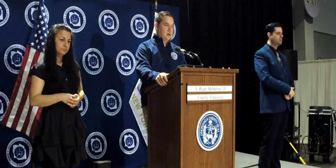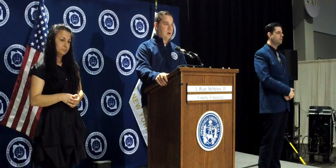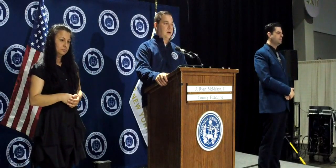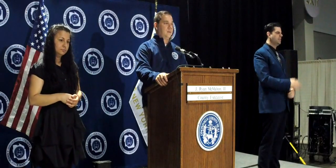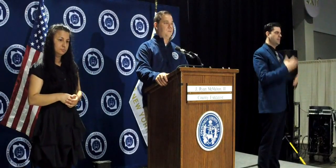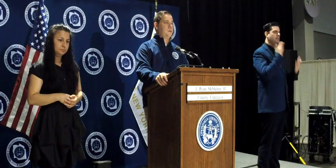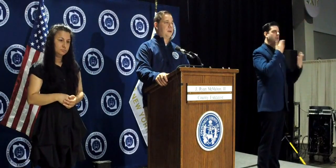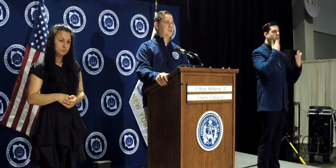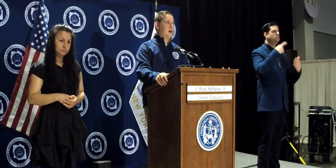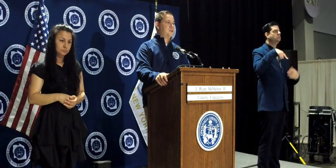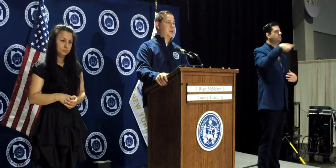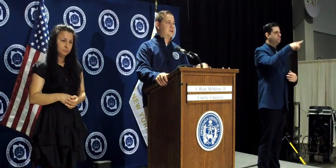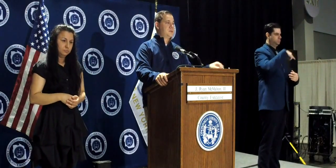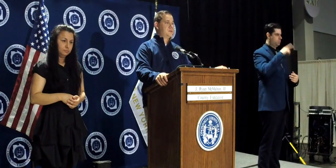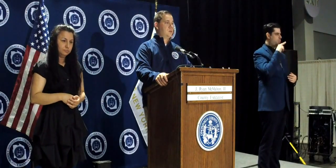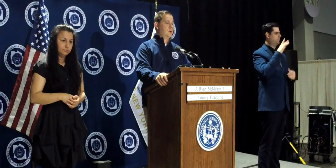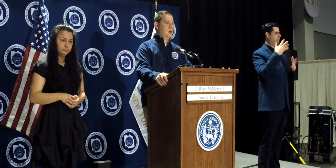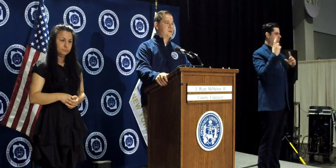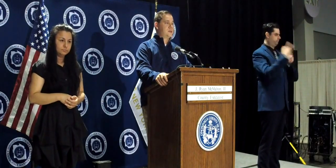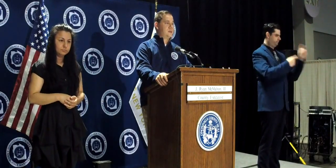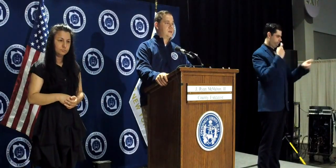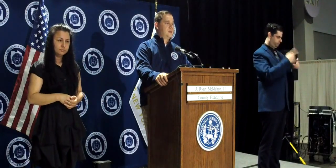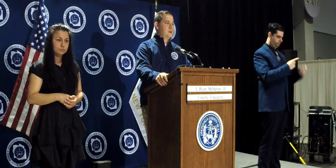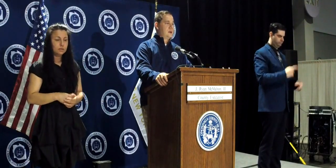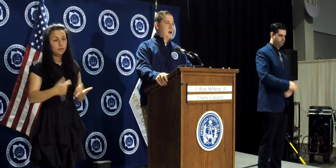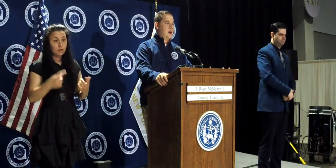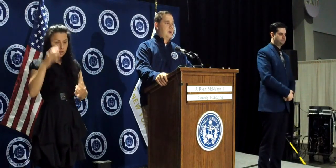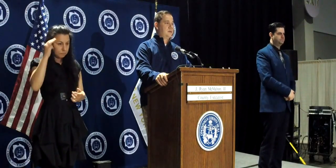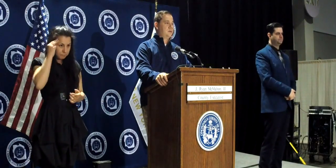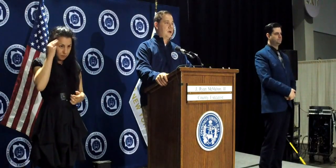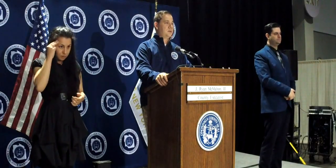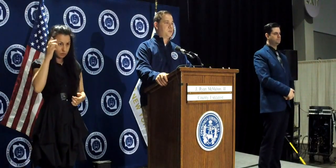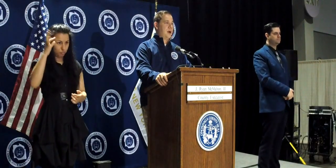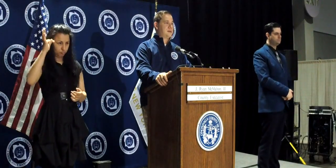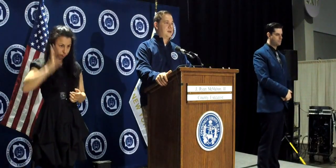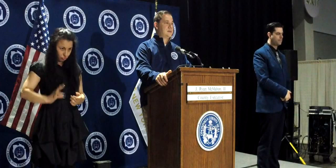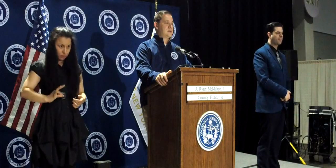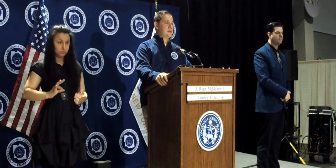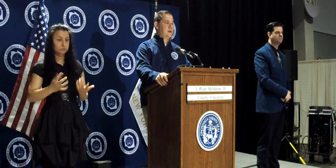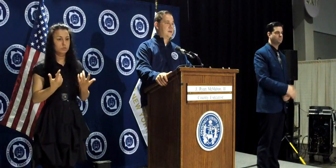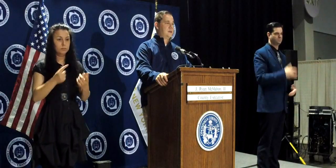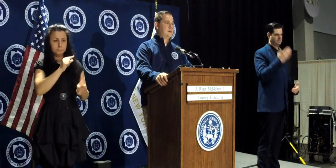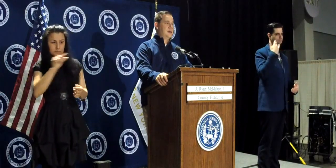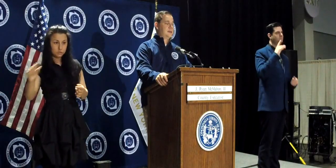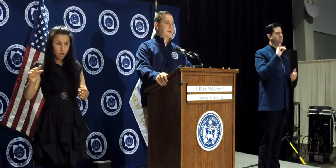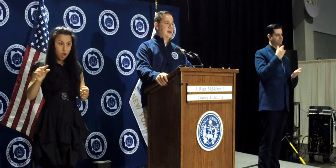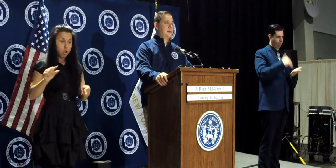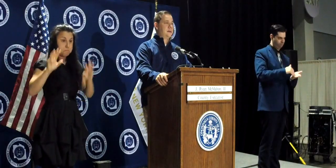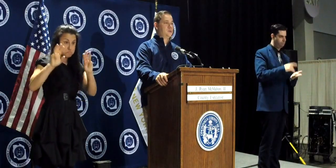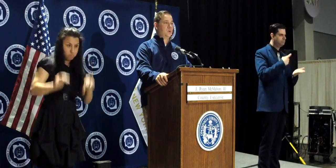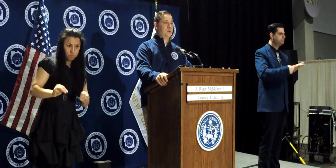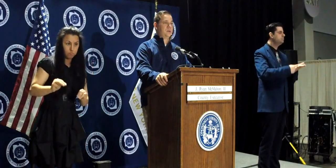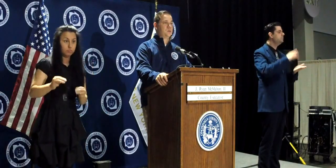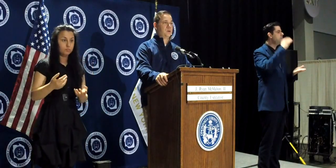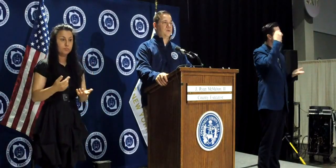talk about the mental health challenges that we're all seeing throughout this process. Anxiety, it's real. It's real for